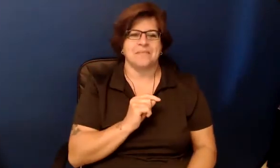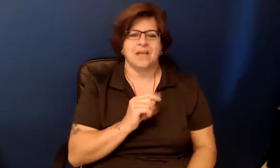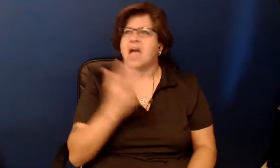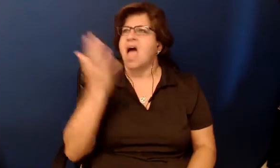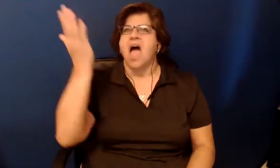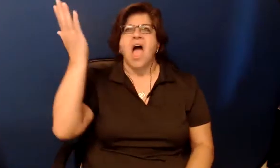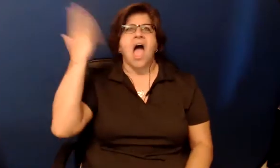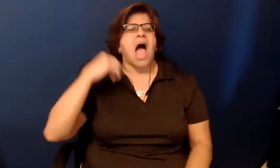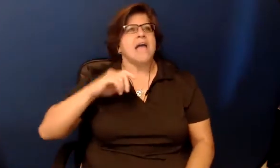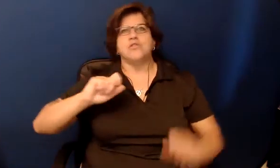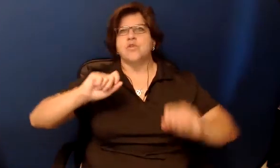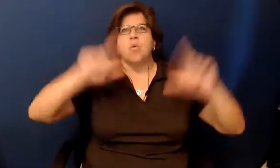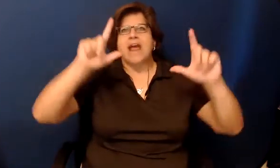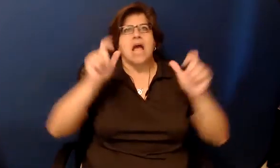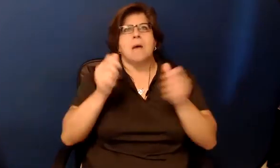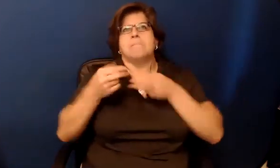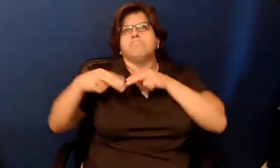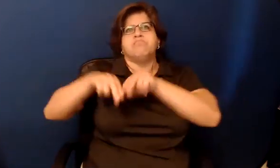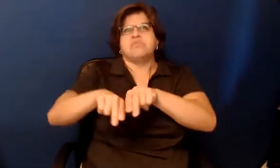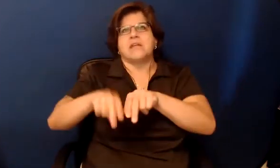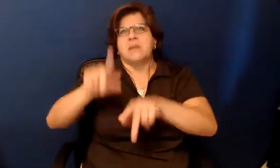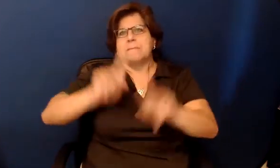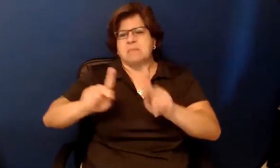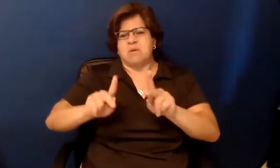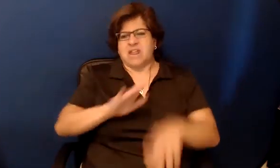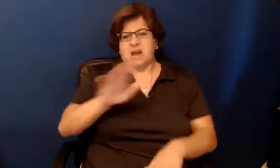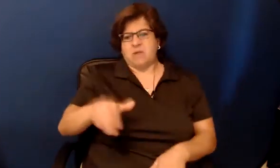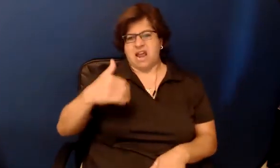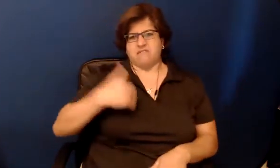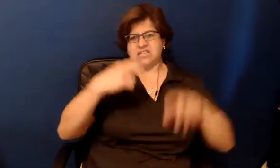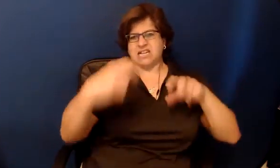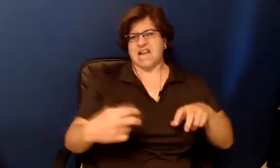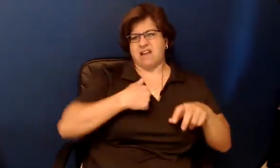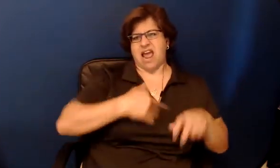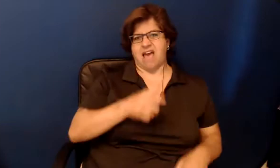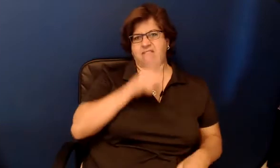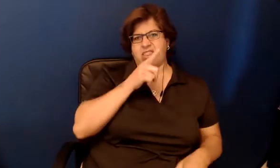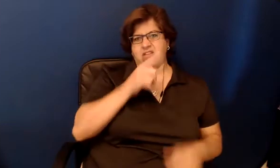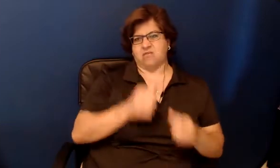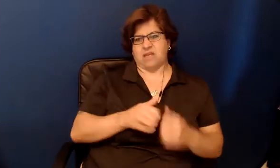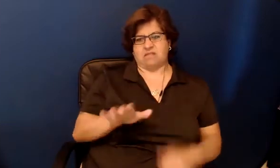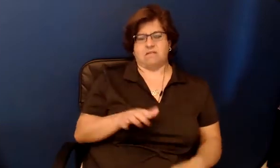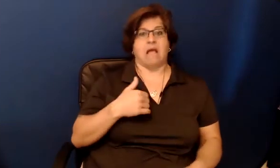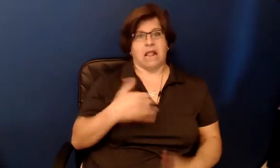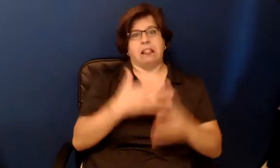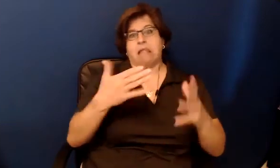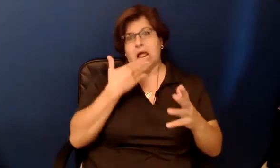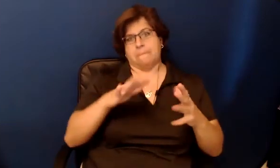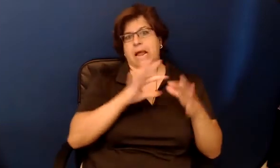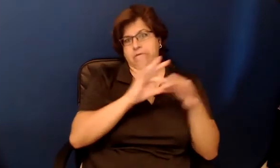I woke up with people I wouldn't even have lunch with today, okay? So I had a lot of that going on, a lot of very